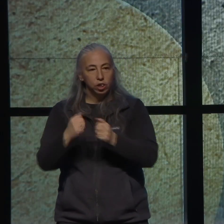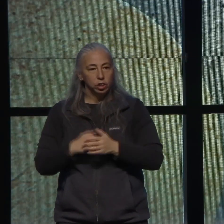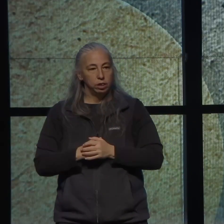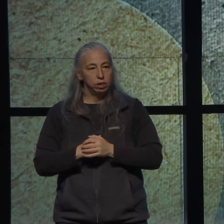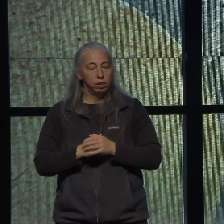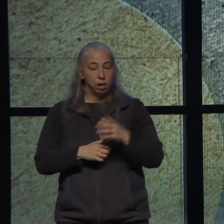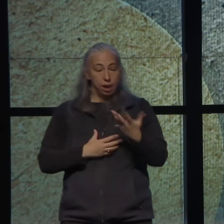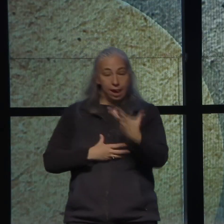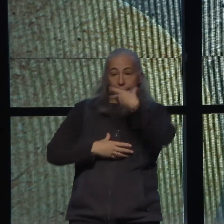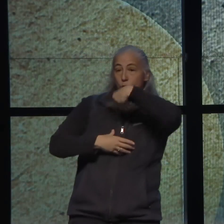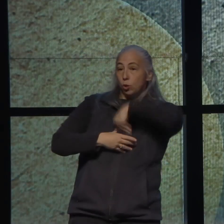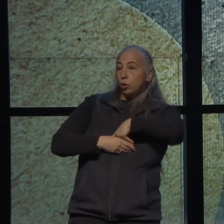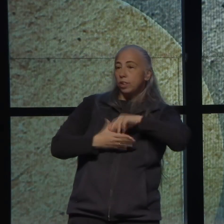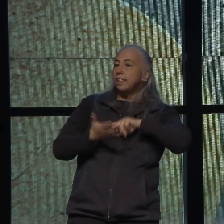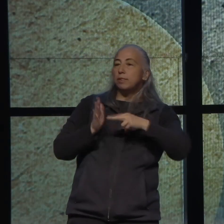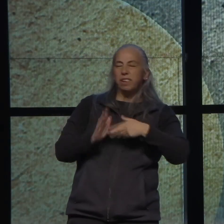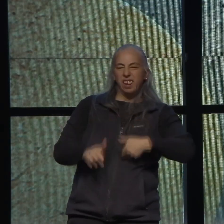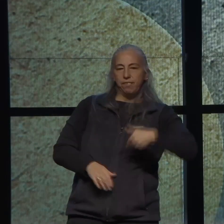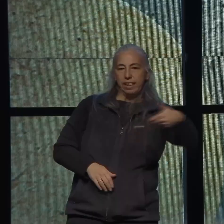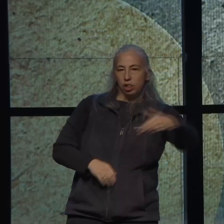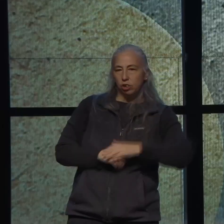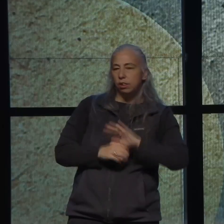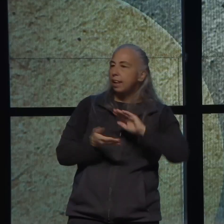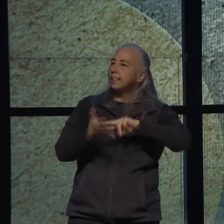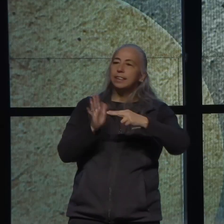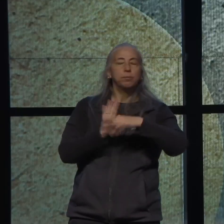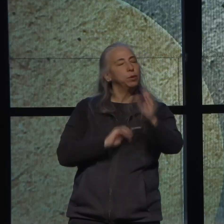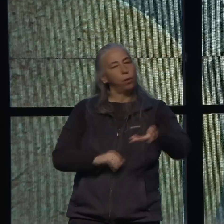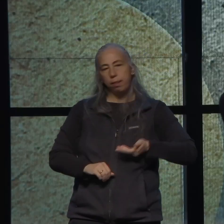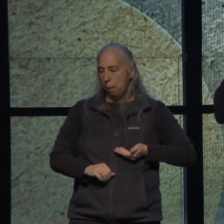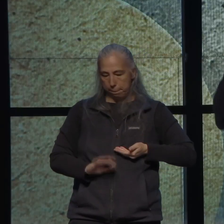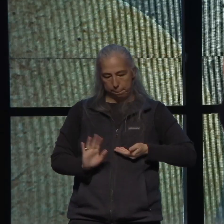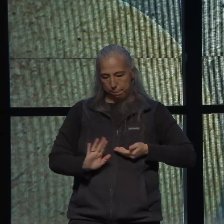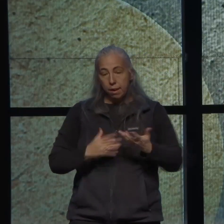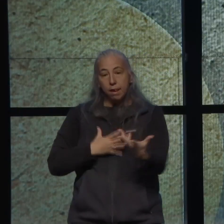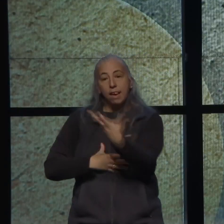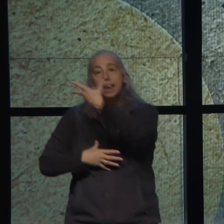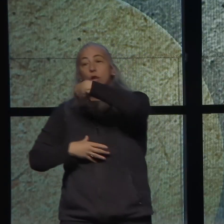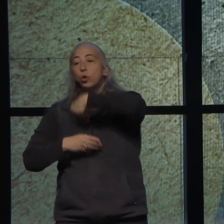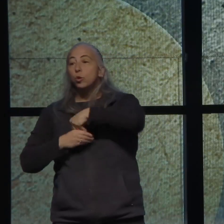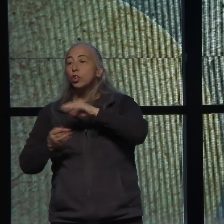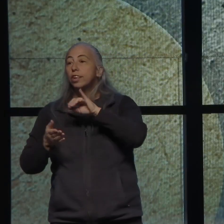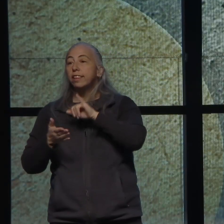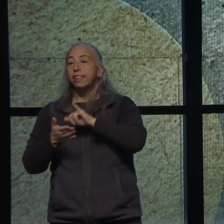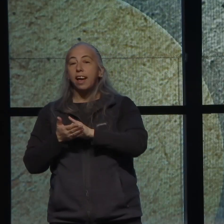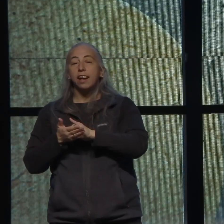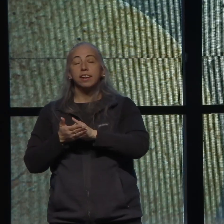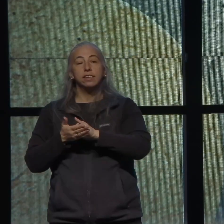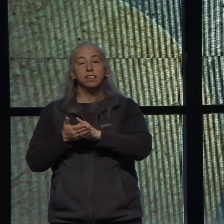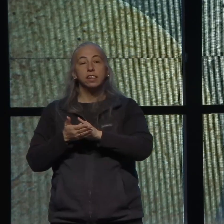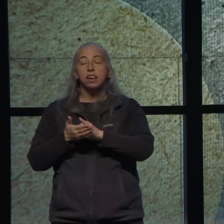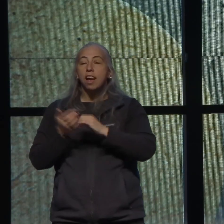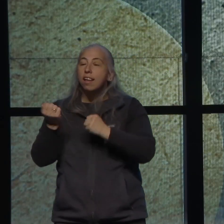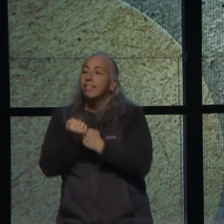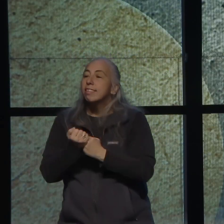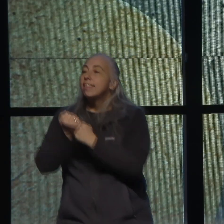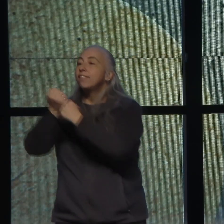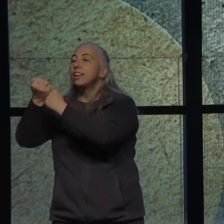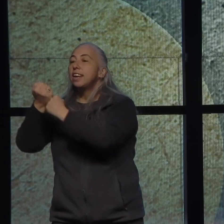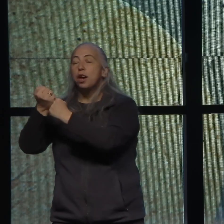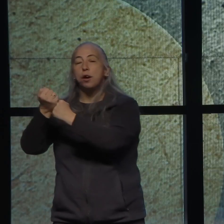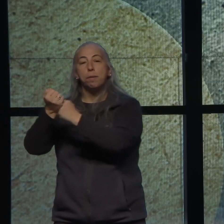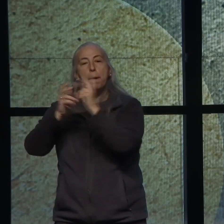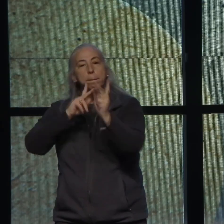invitation. Inclusion is not welcome. Inclusion is the amplification of voices and experiences